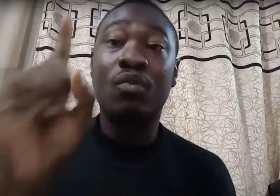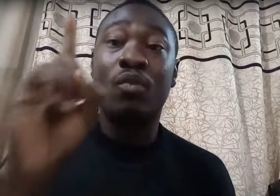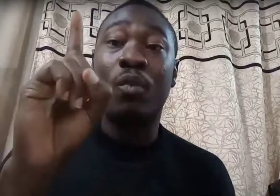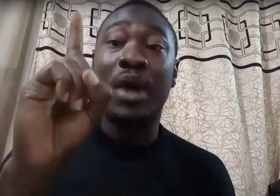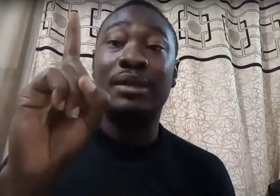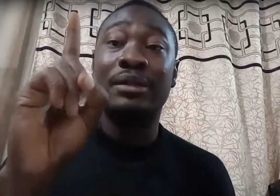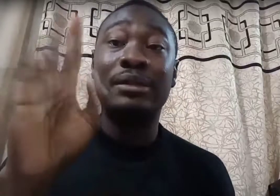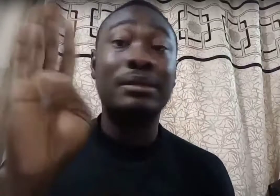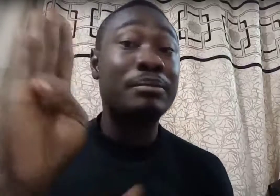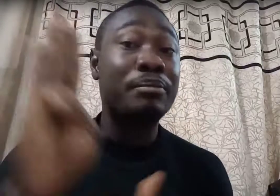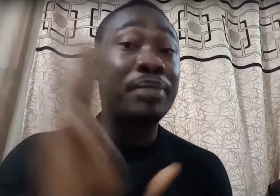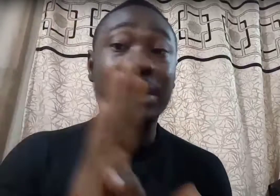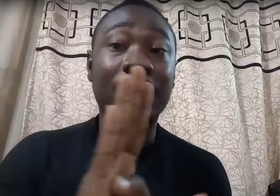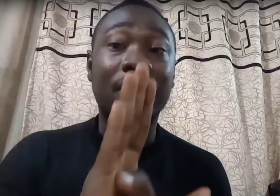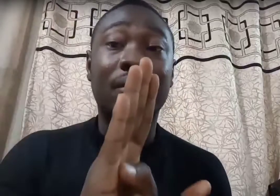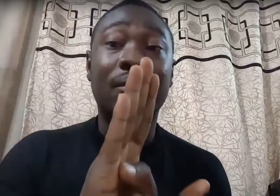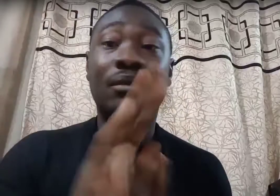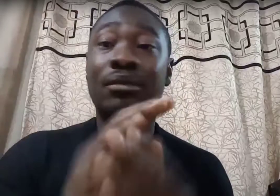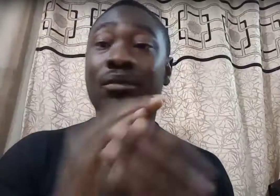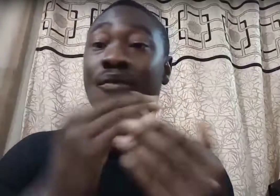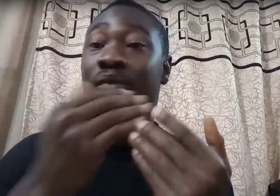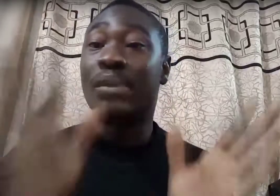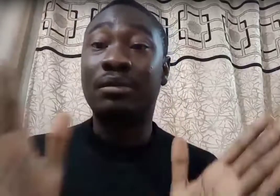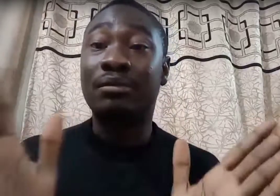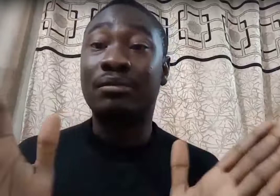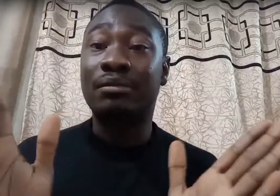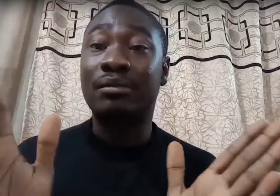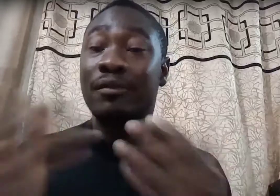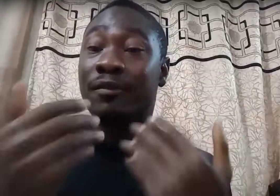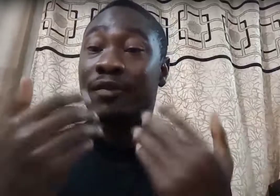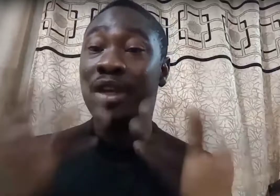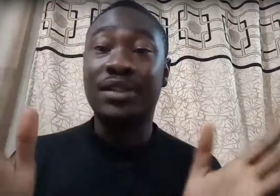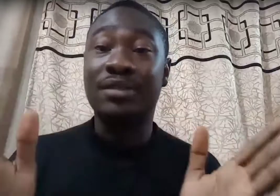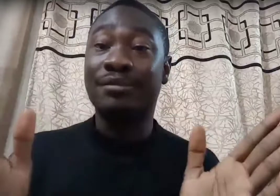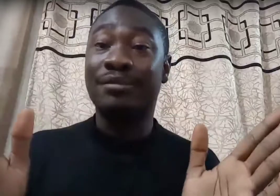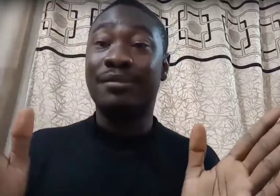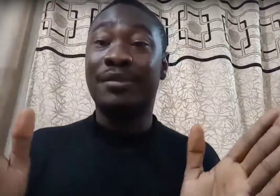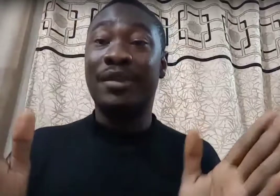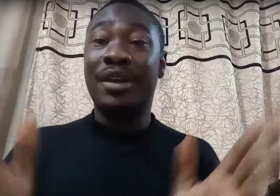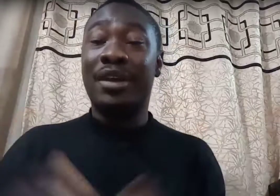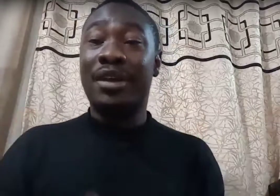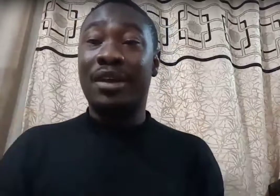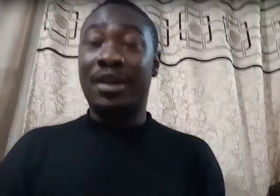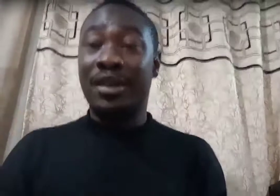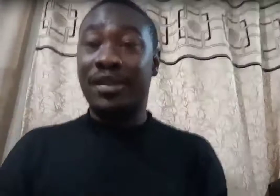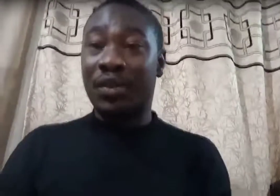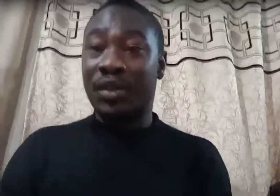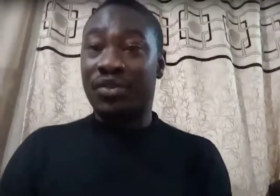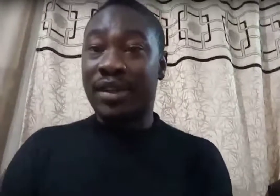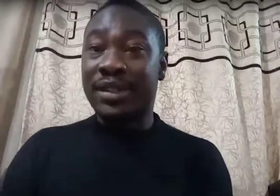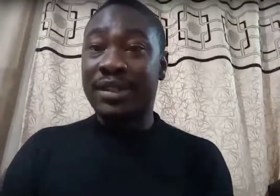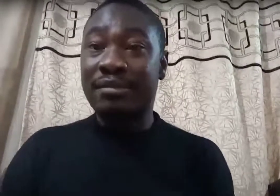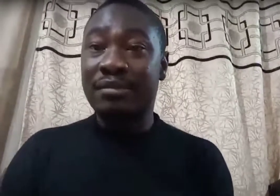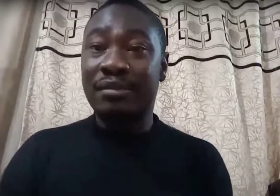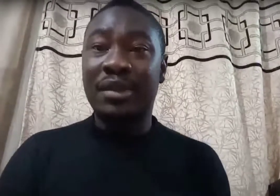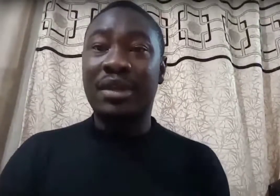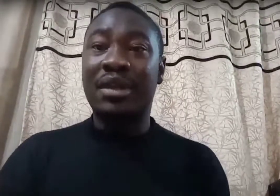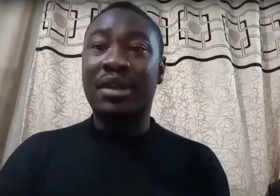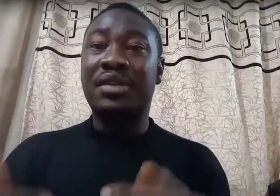done. Finished. Is that not interesting? It gets easier and easier as you keep climbing